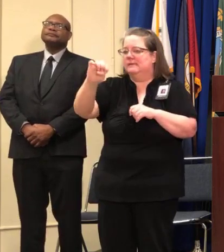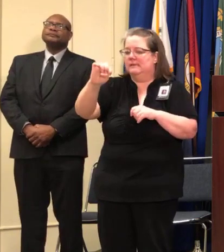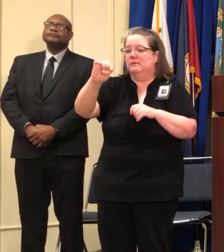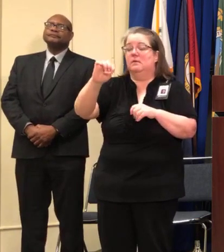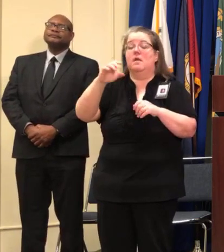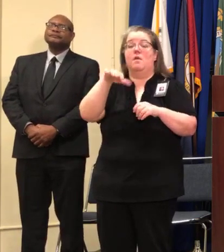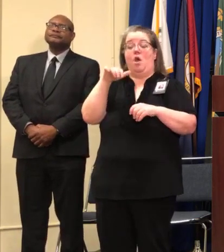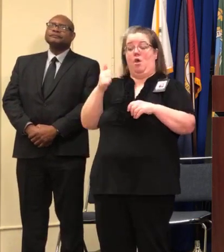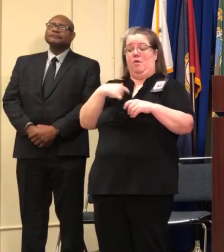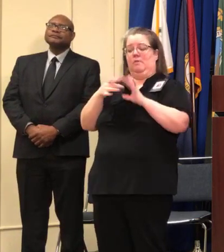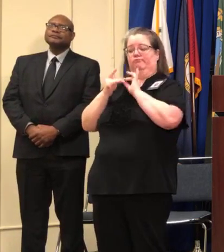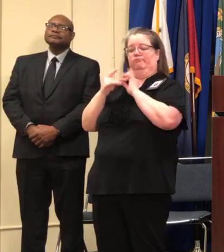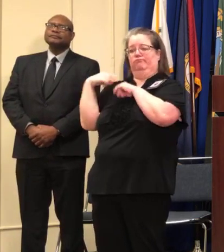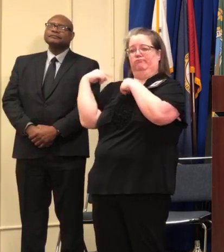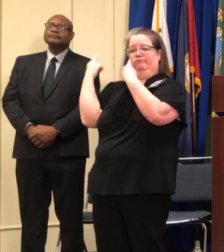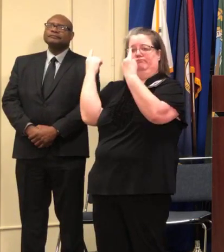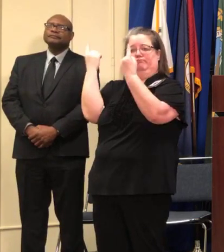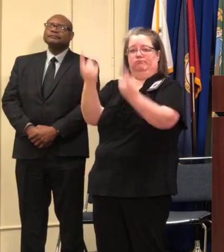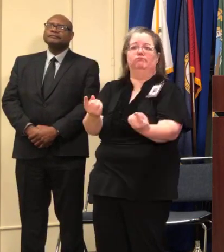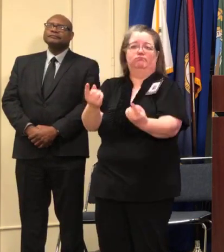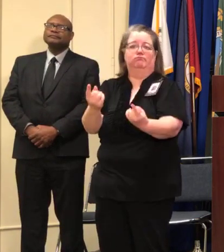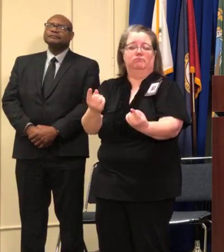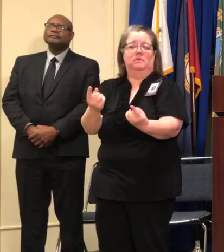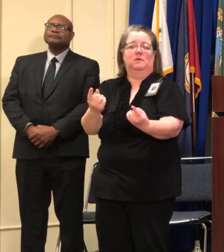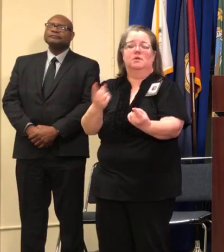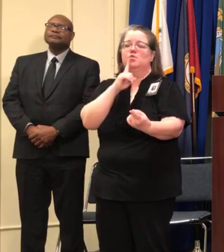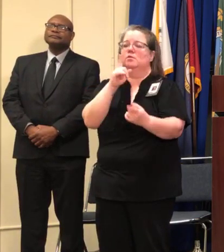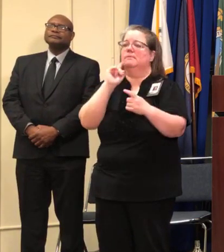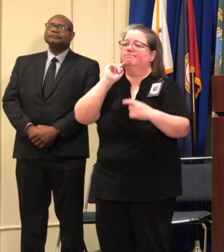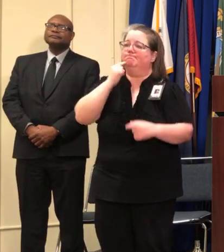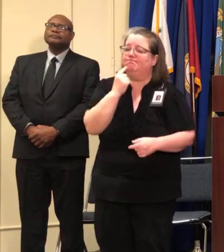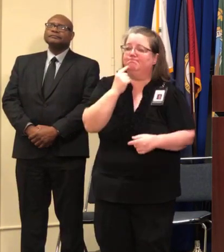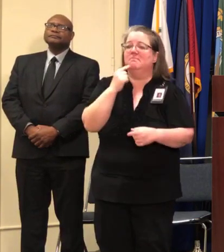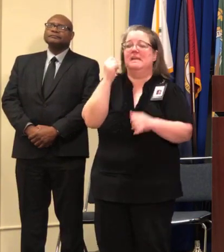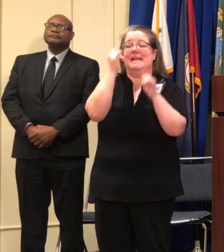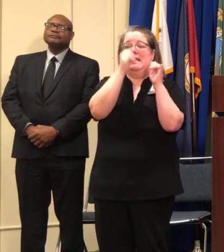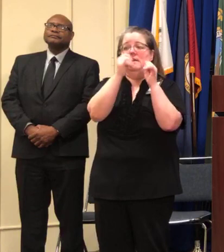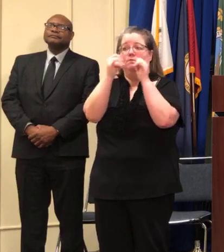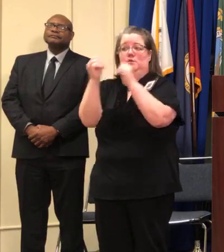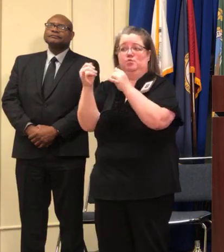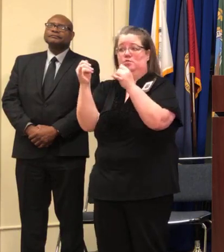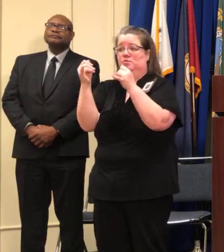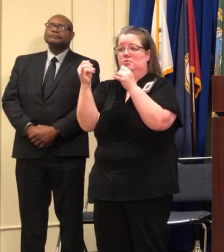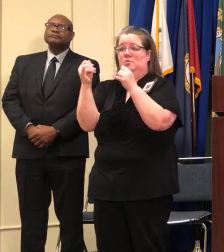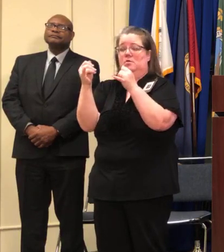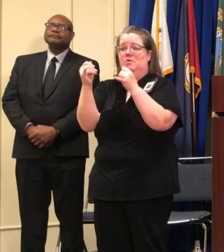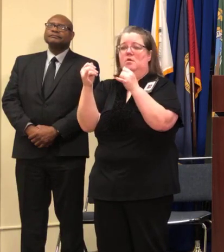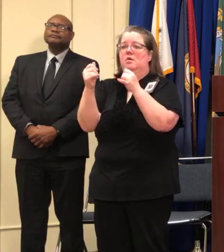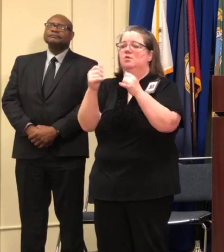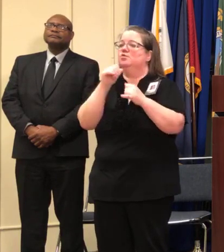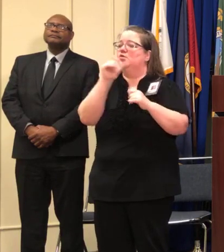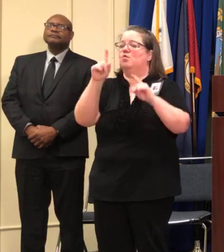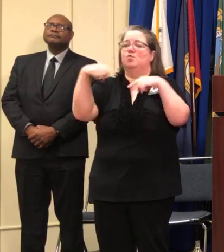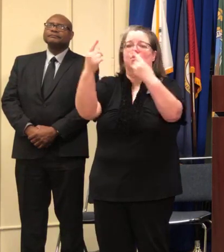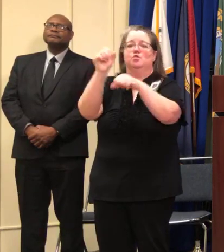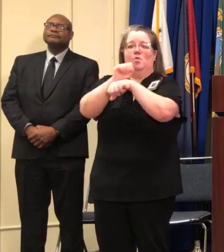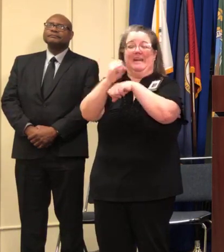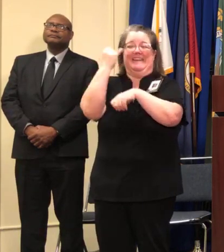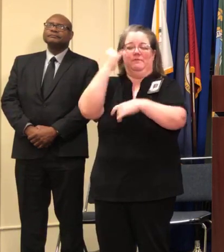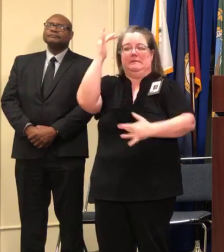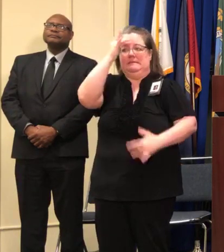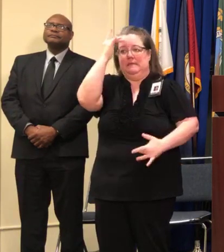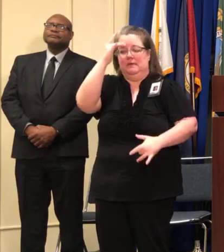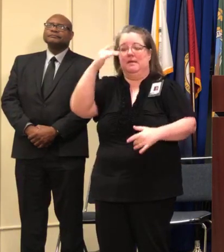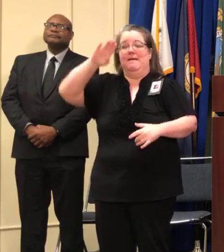message that I've been saying for many days now. It's really critical that individuals do not go to work when they are ill